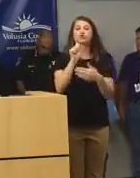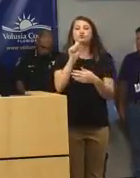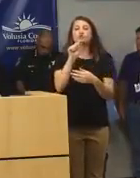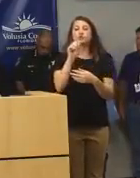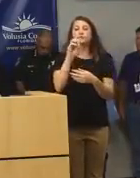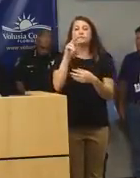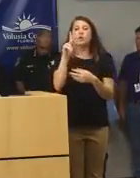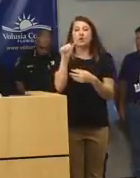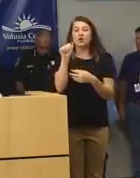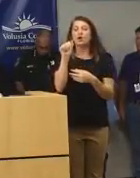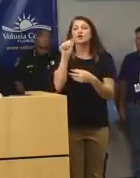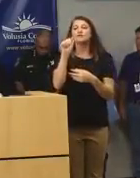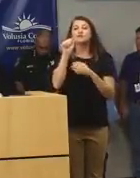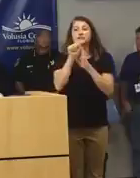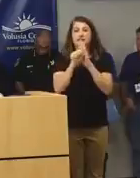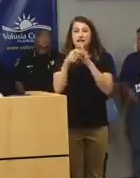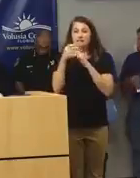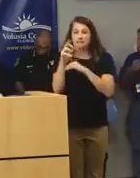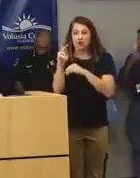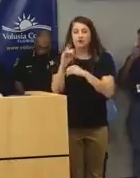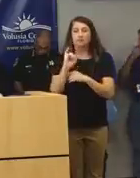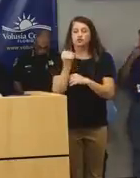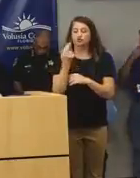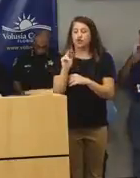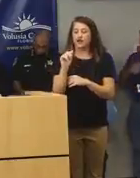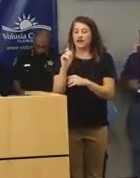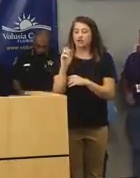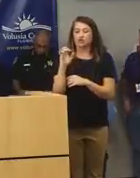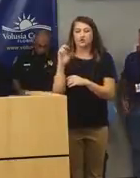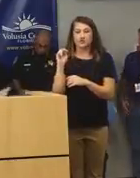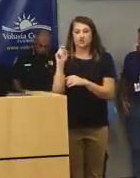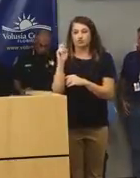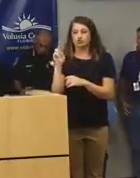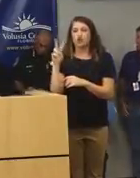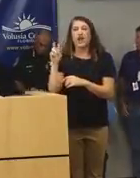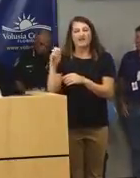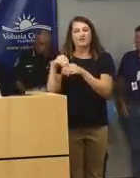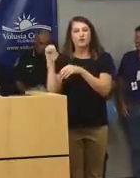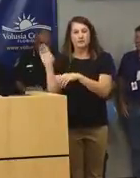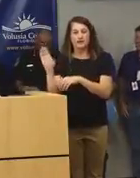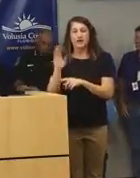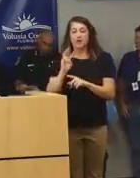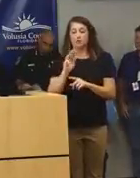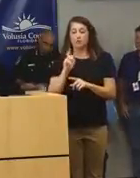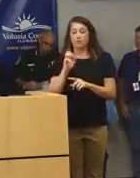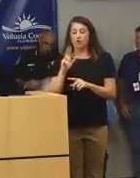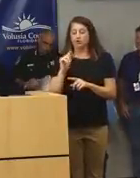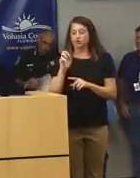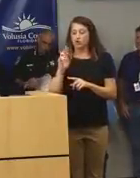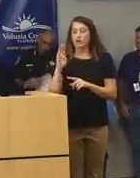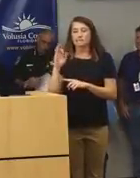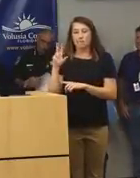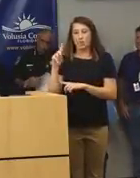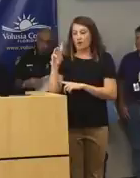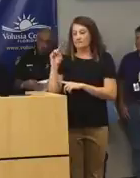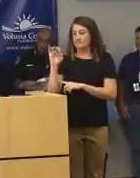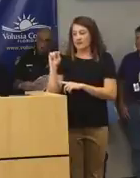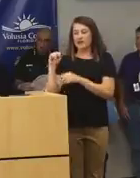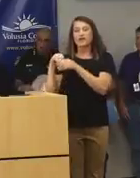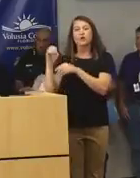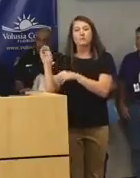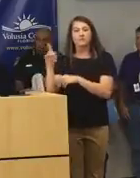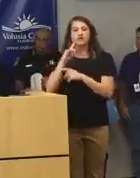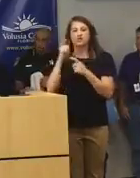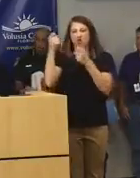Park, John Anderson Drive in Ormond Beach, and Walter Boardman in Ormond Beach are currently closed due to